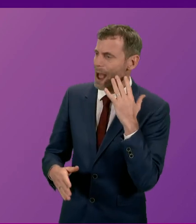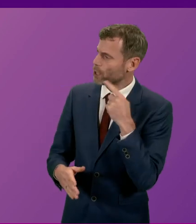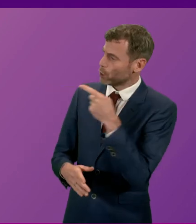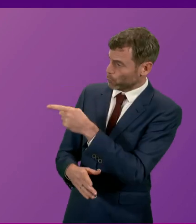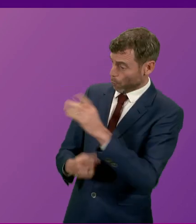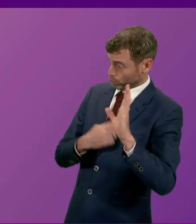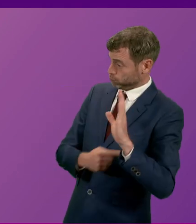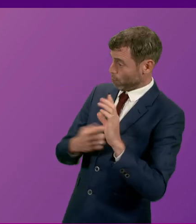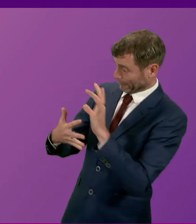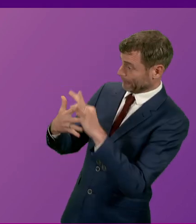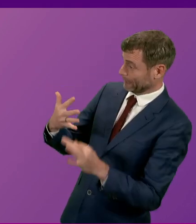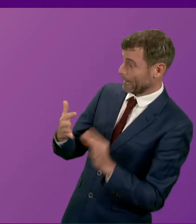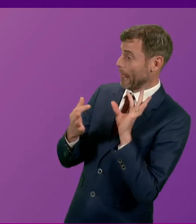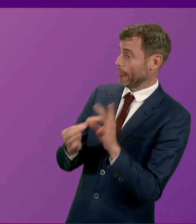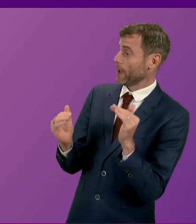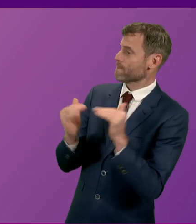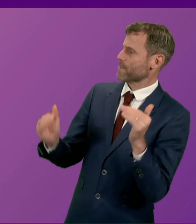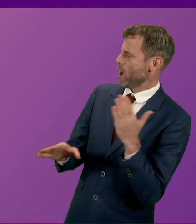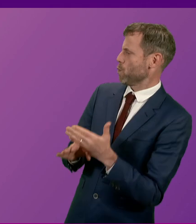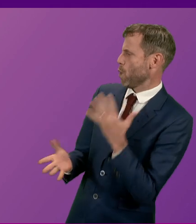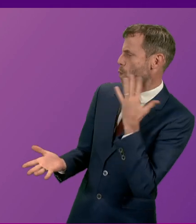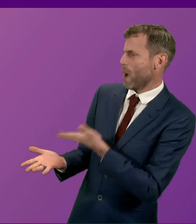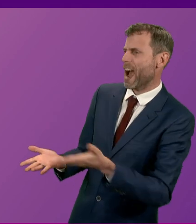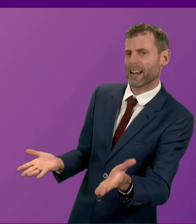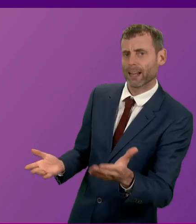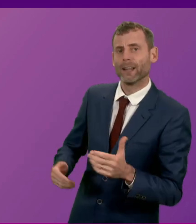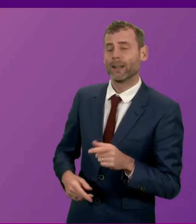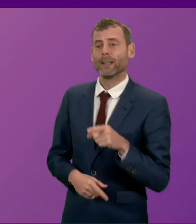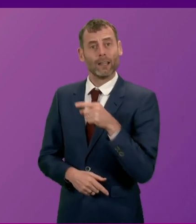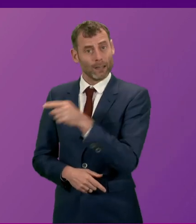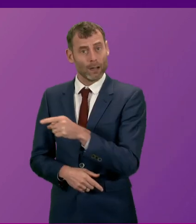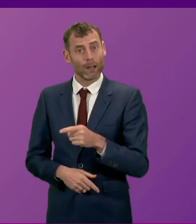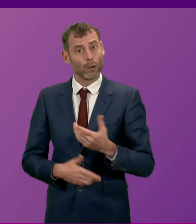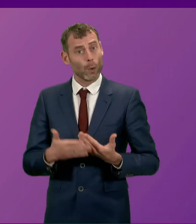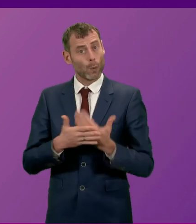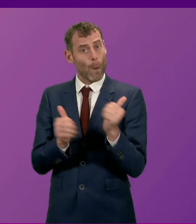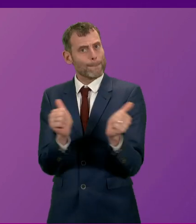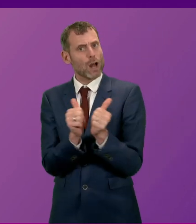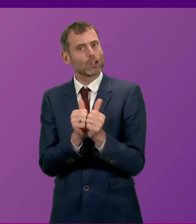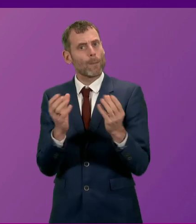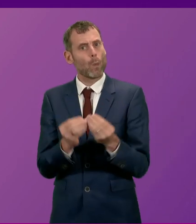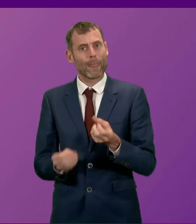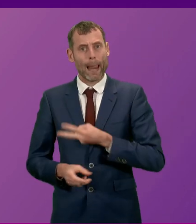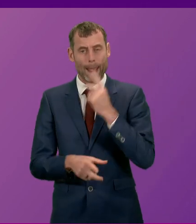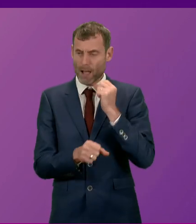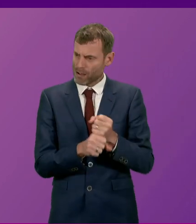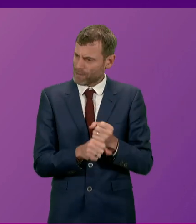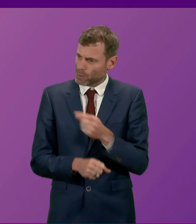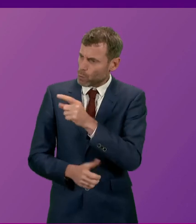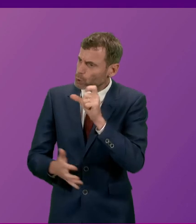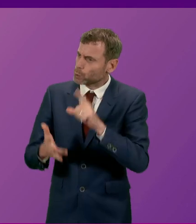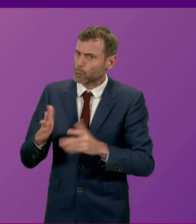promises? And in the spirit of new partnership, what work has the government done with the new Labour government to ensure the implementation of these workers' rights here in